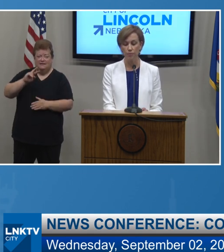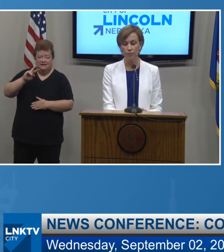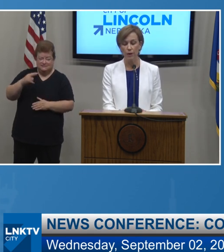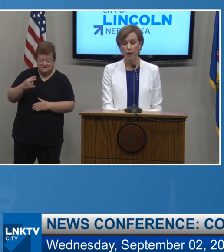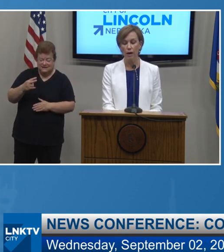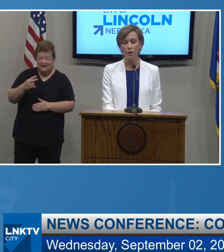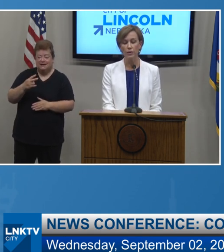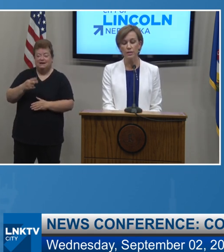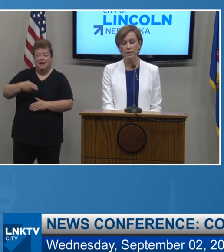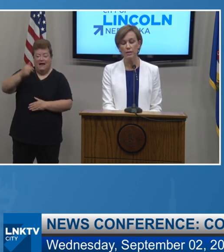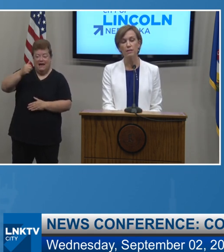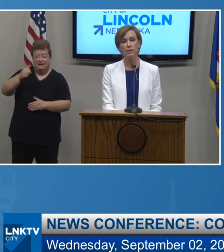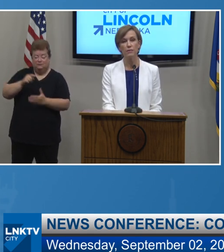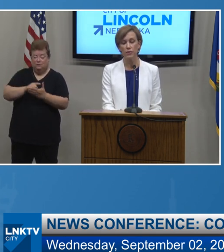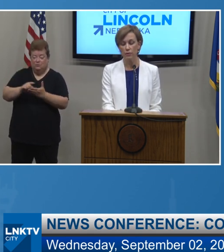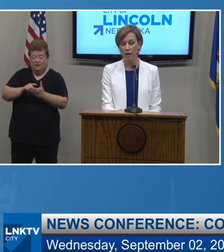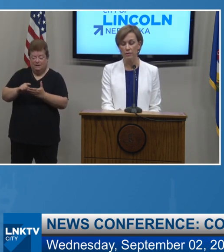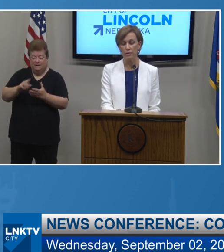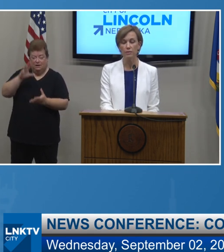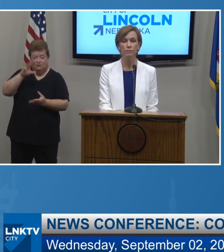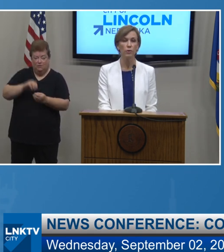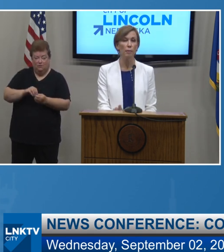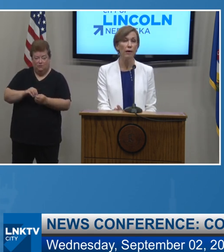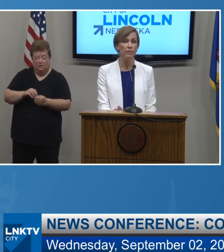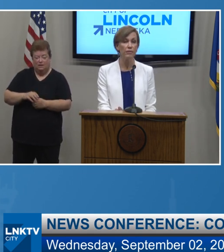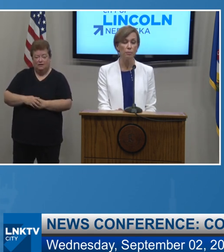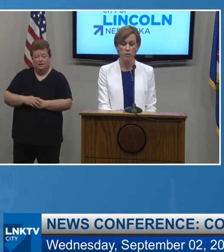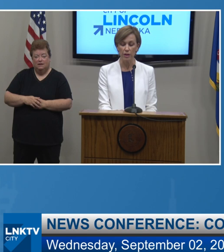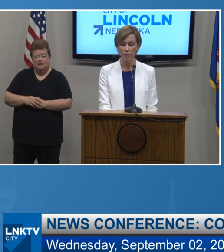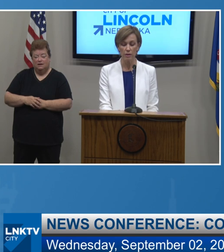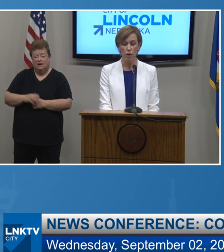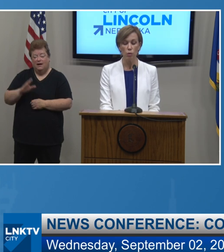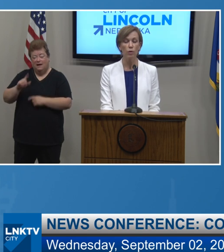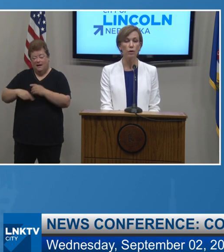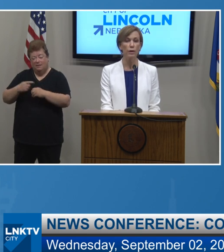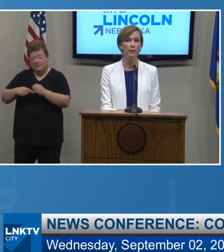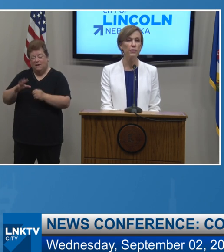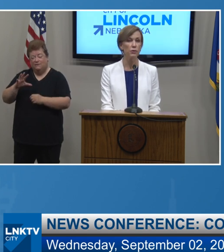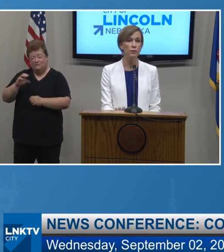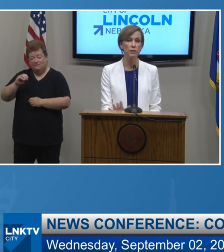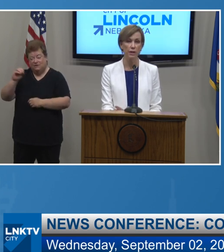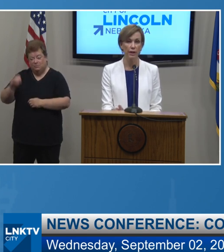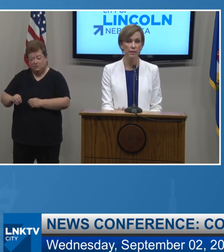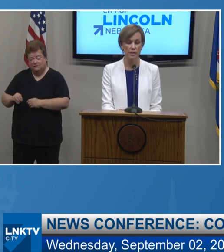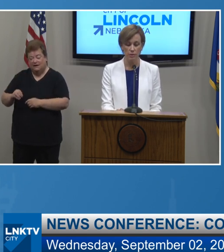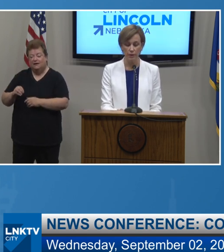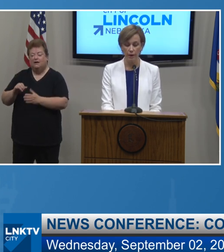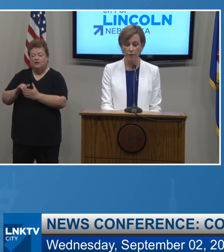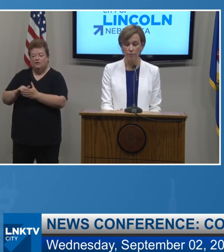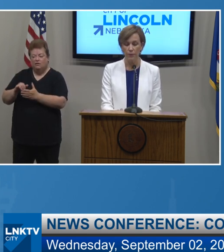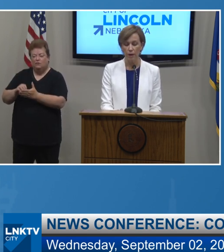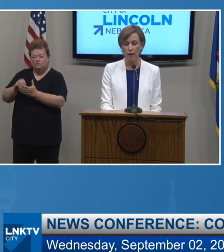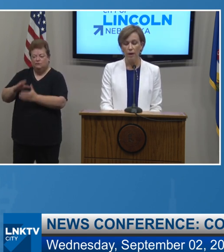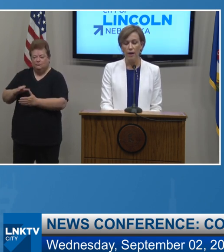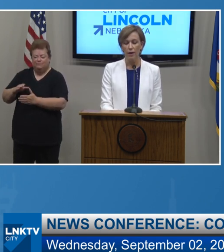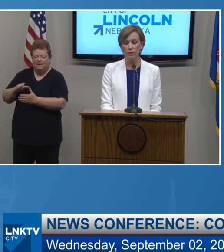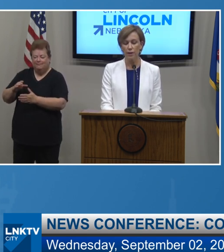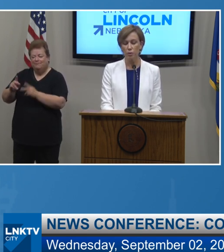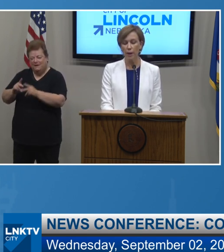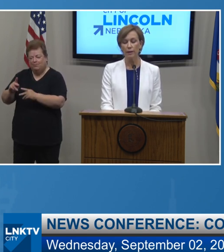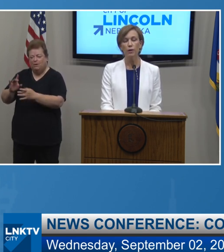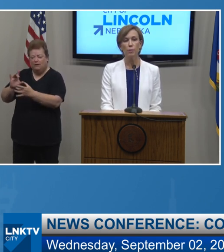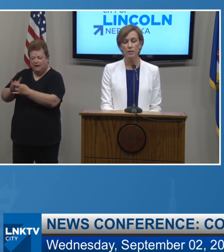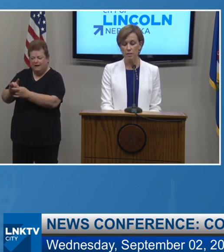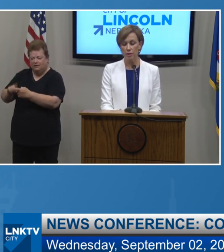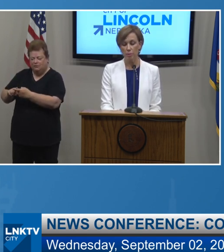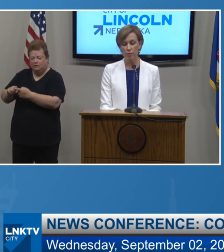total. 166 of the new cases, or about 50%, were individuals connected to UNL. Health